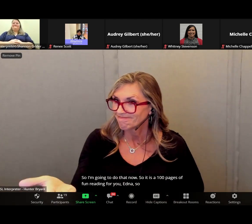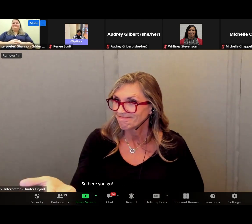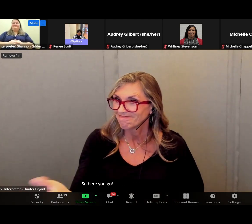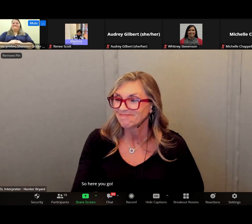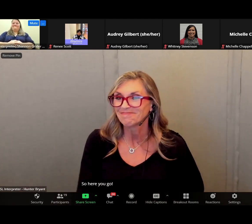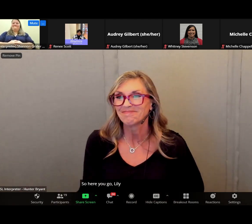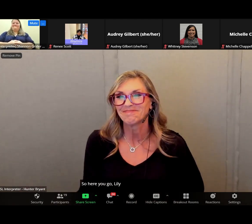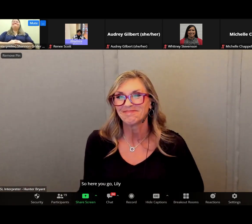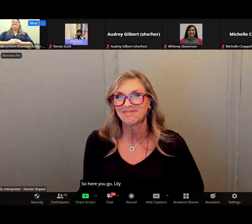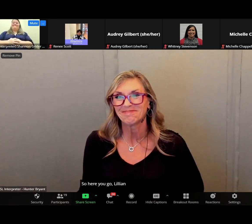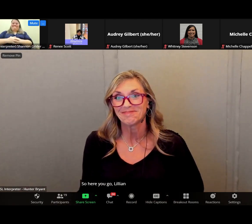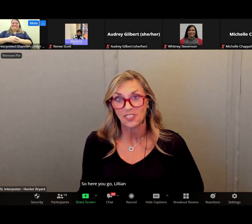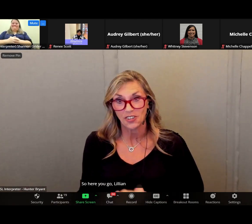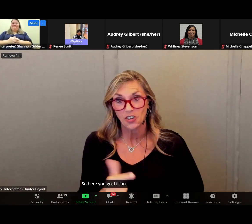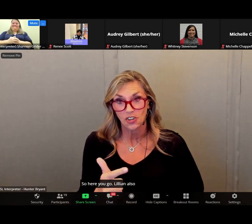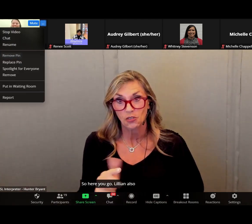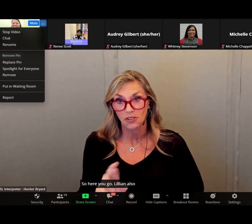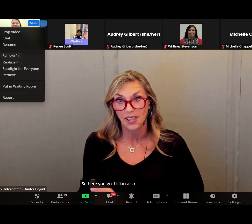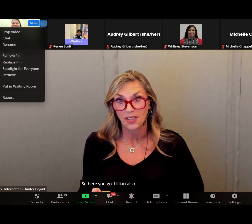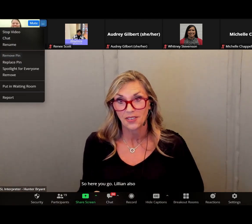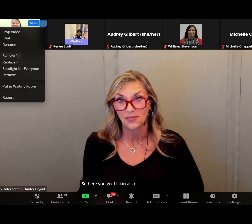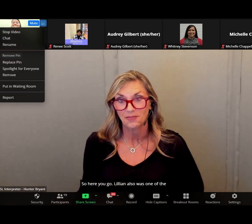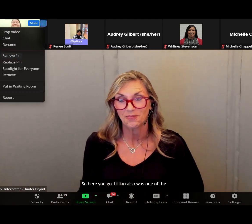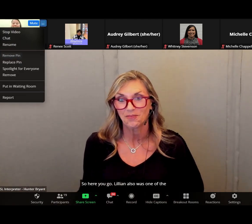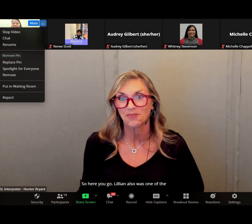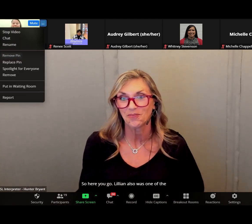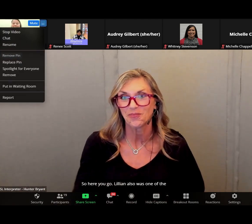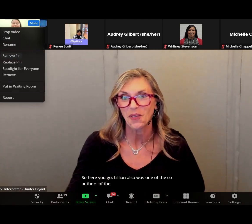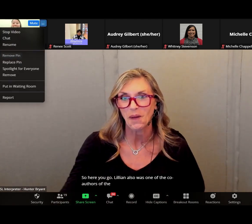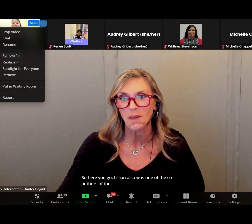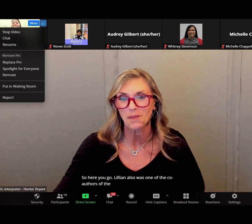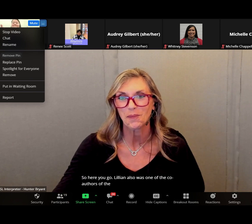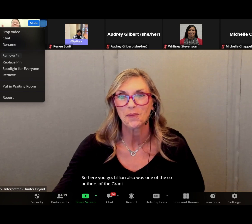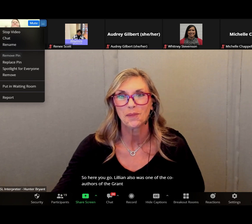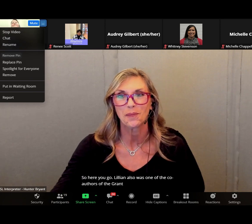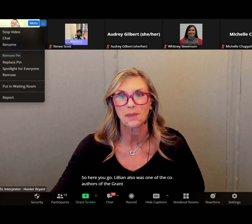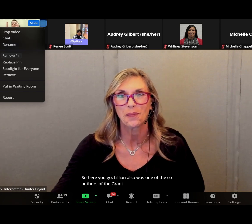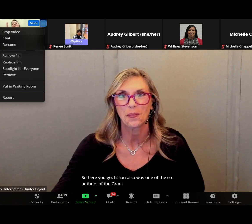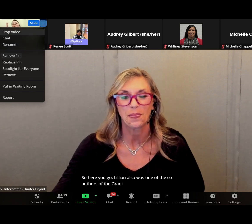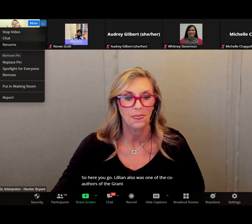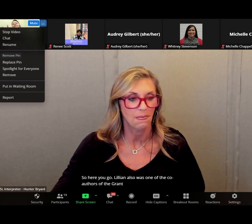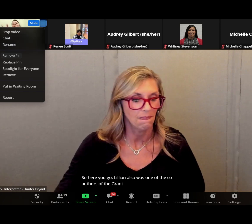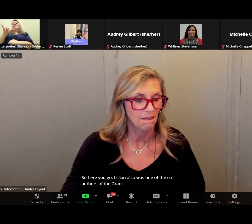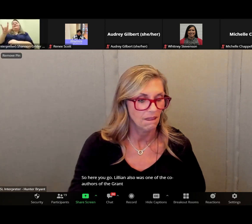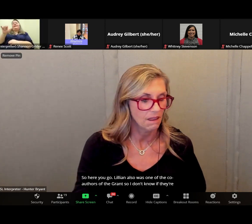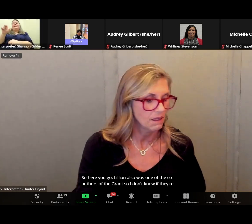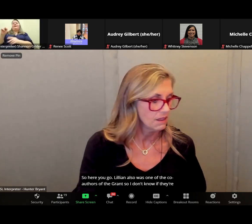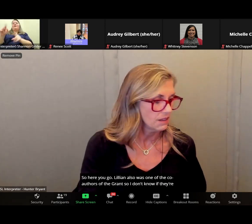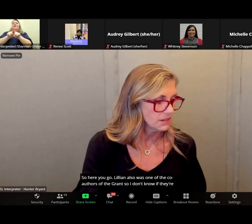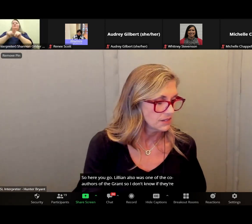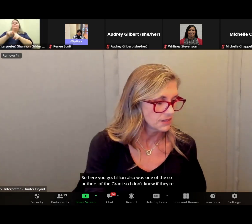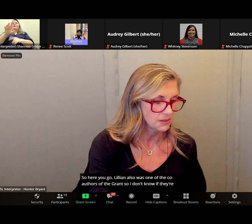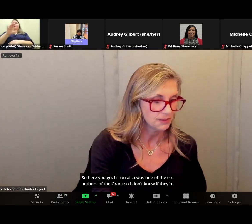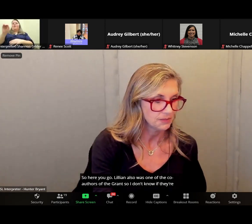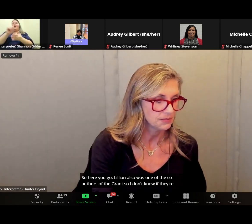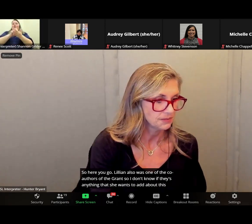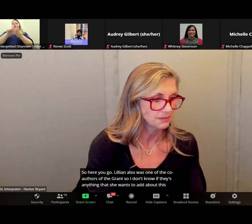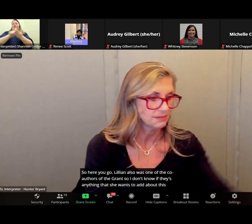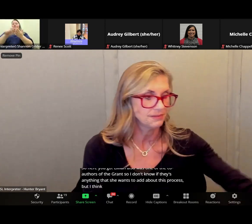Lillian also was one of the co-authors of the grant. So I don't know if there's anything that she wants to add about this process, but I think